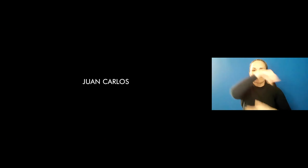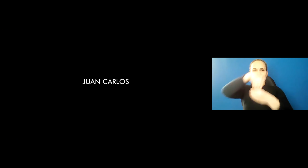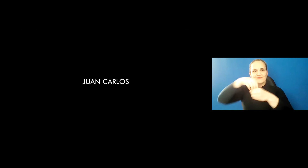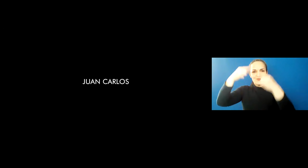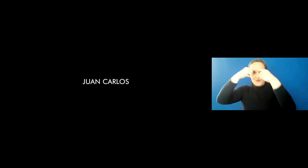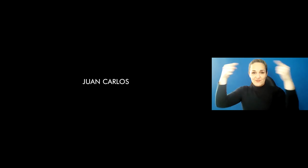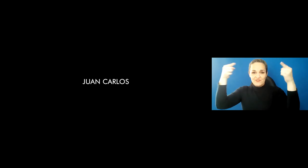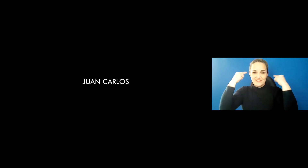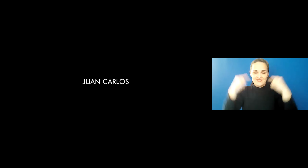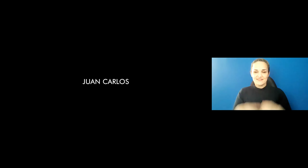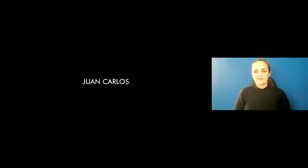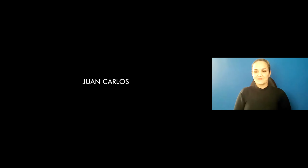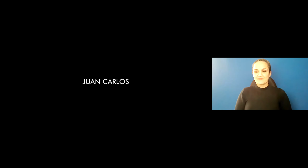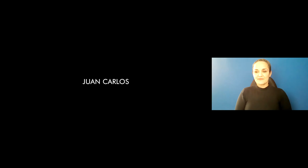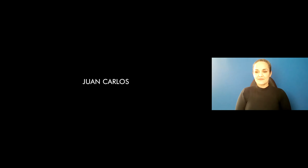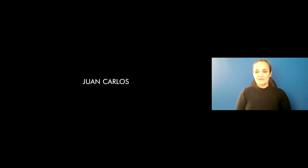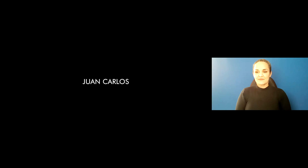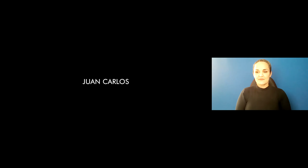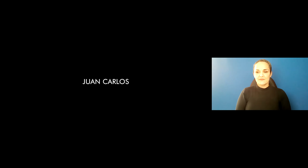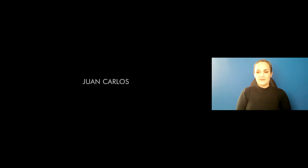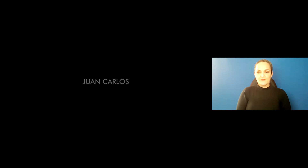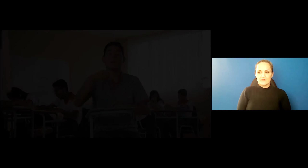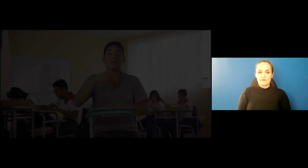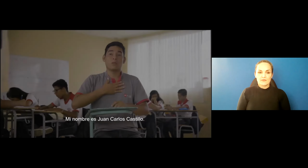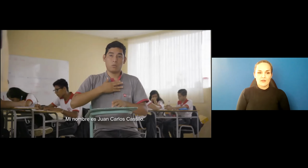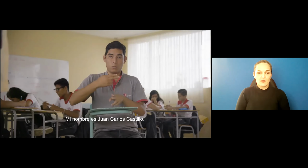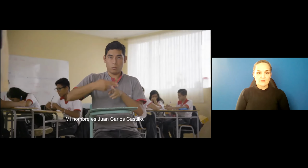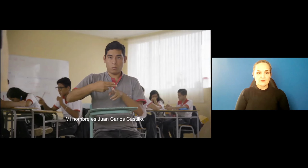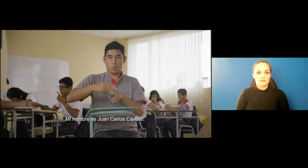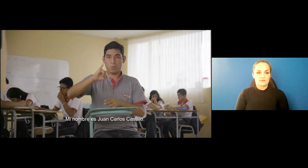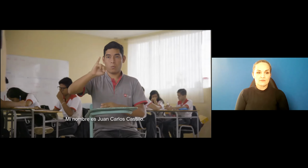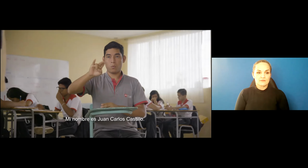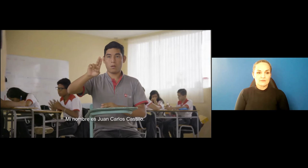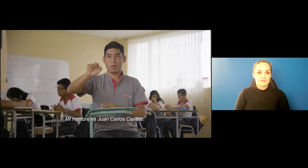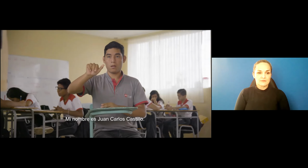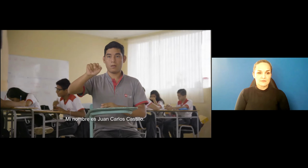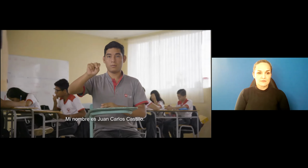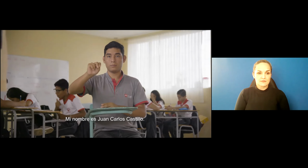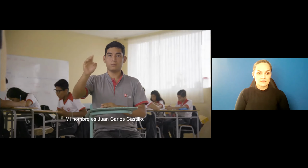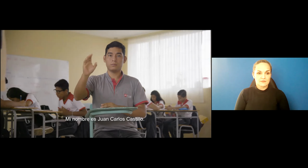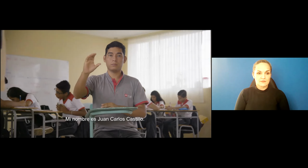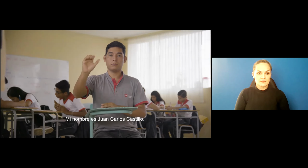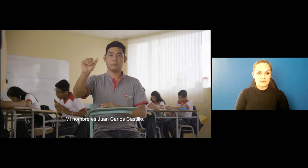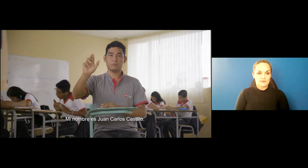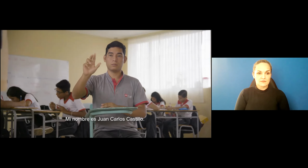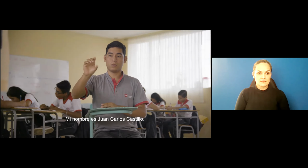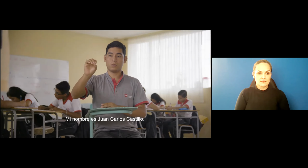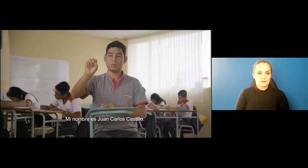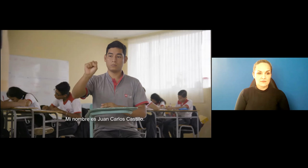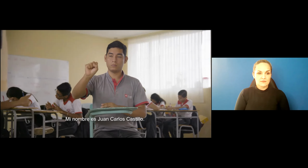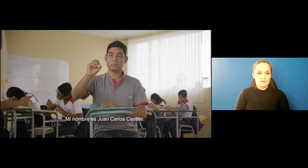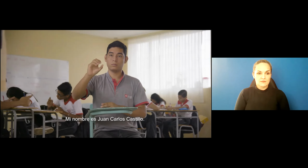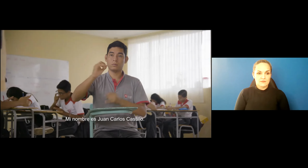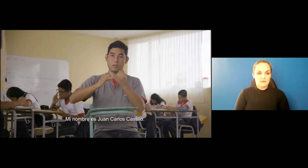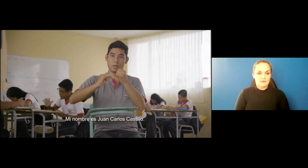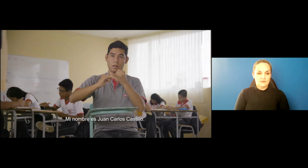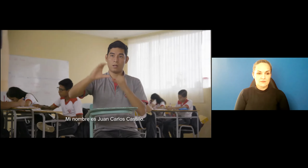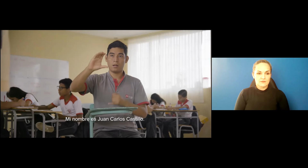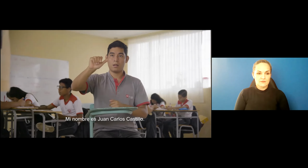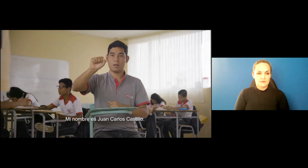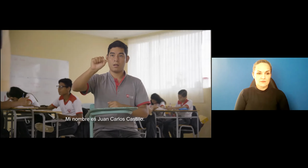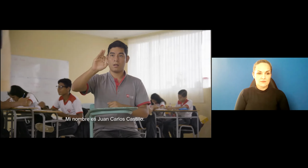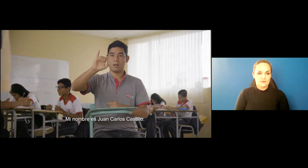to contributing the largest number of deaf persons attending college all over the world. And that's a fact. My name is Juan